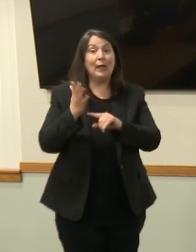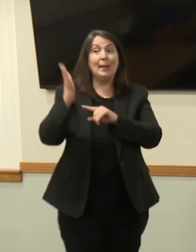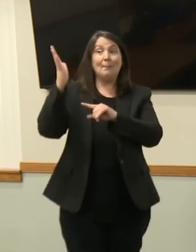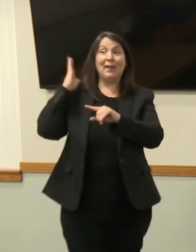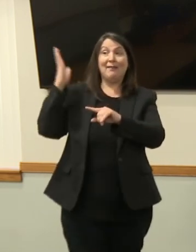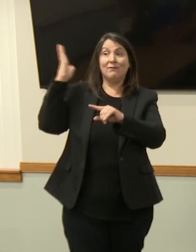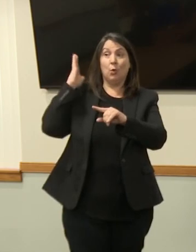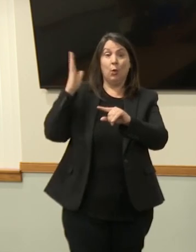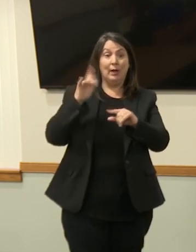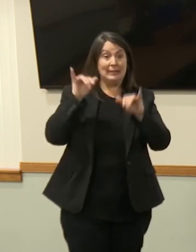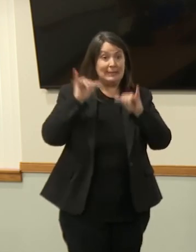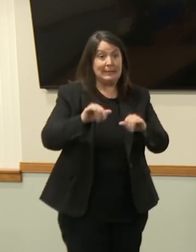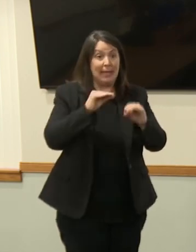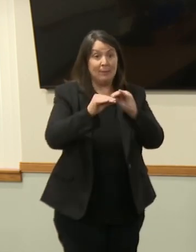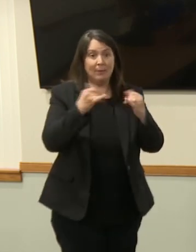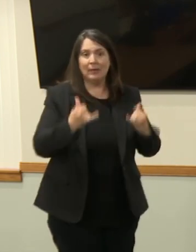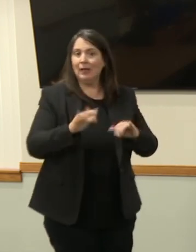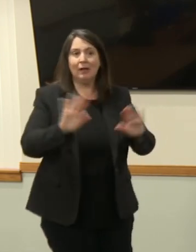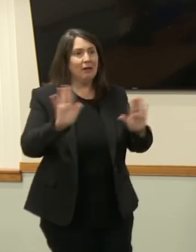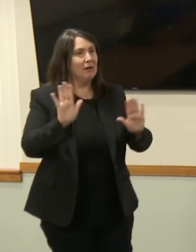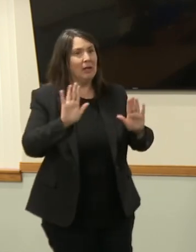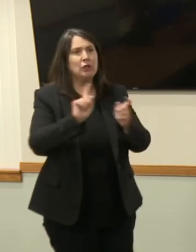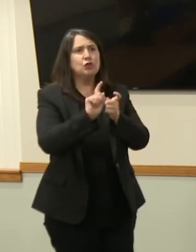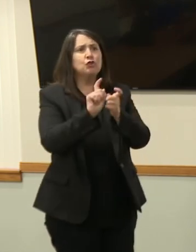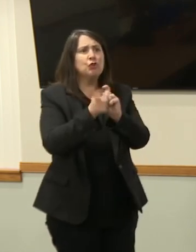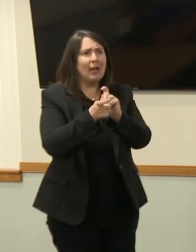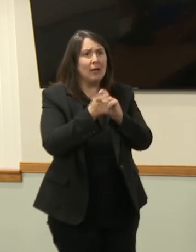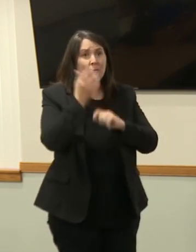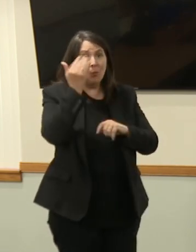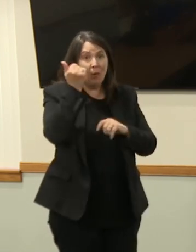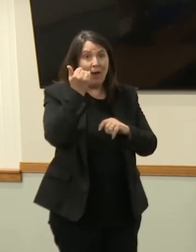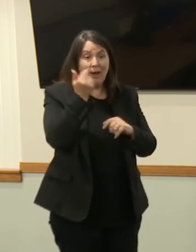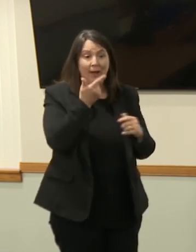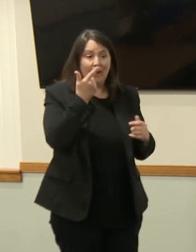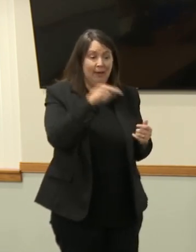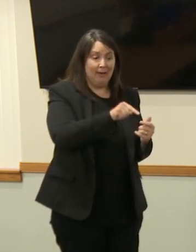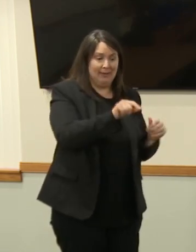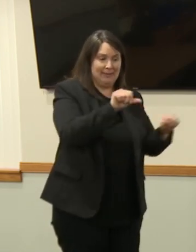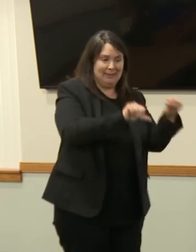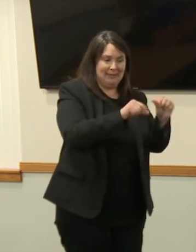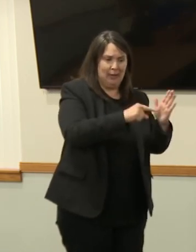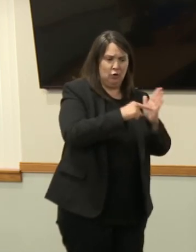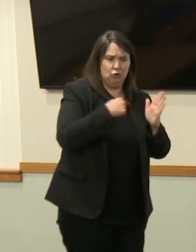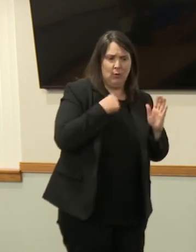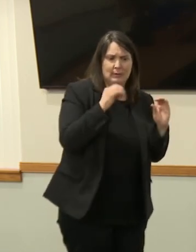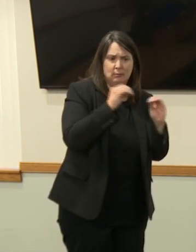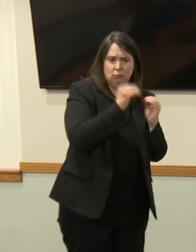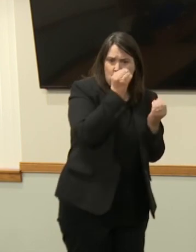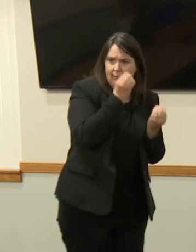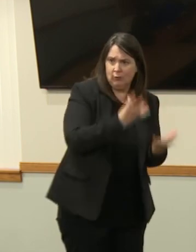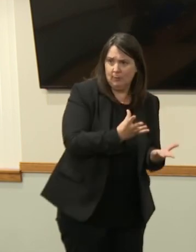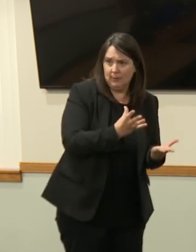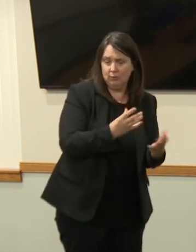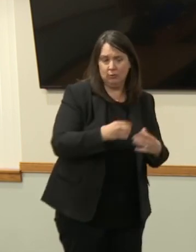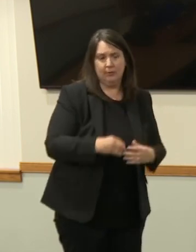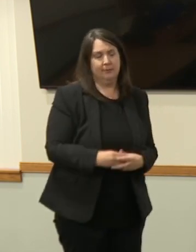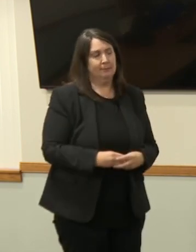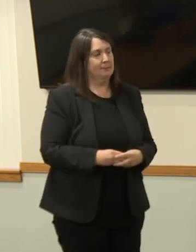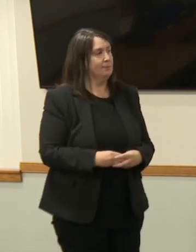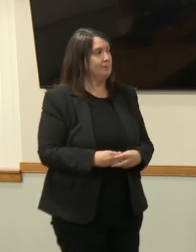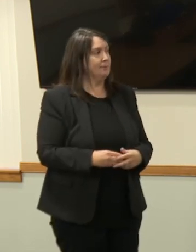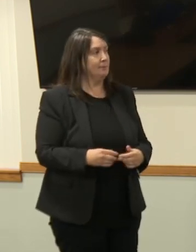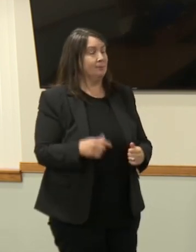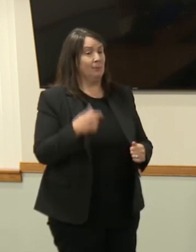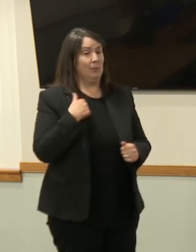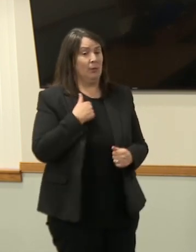the same now. And again, that's how science and data works. But going back to the point is that we are hoping